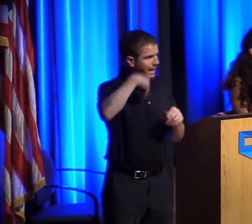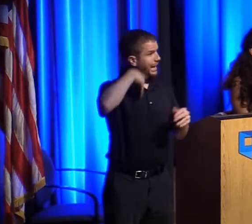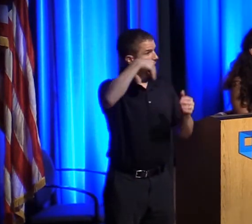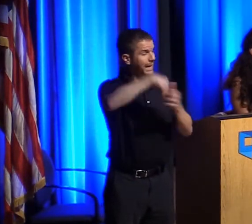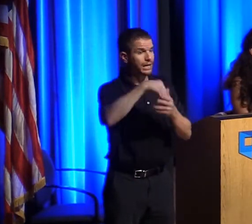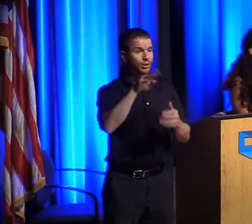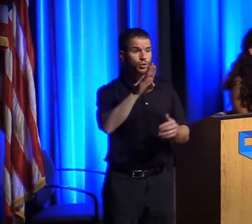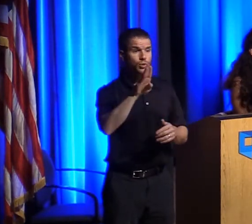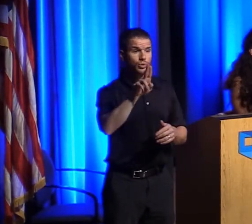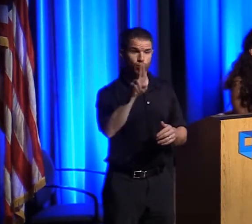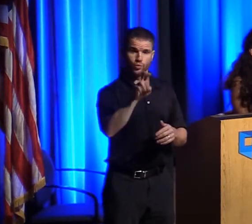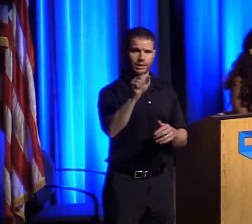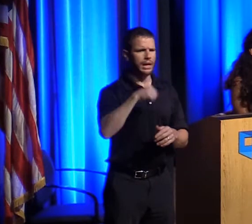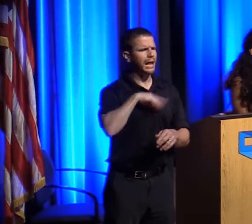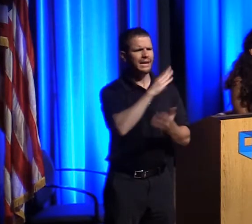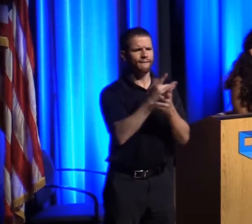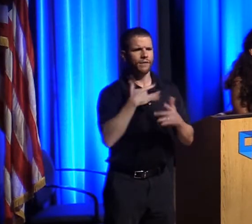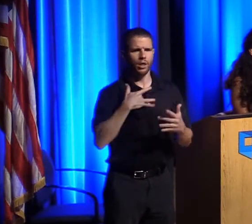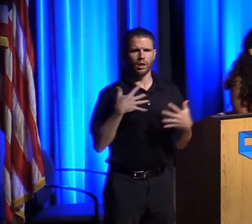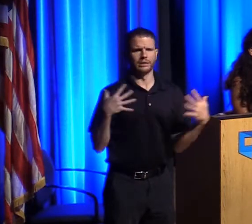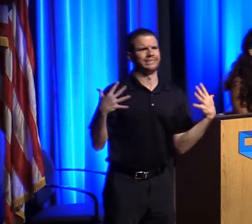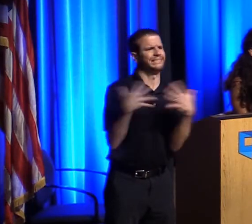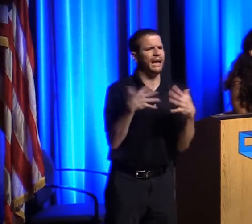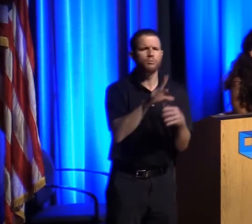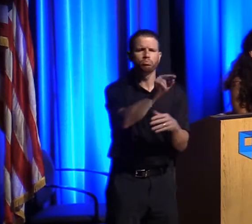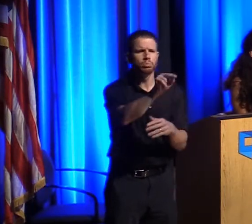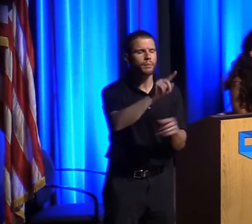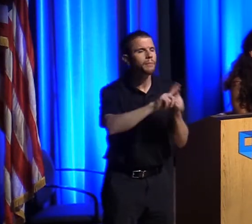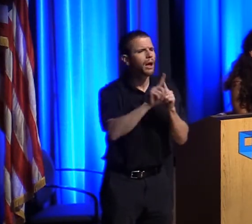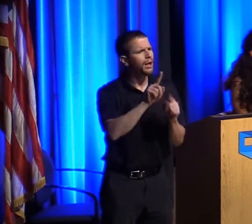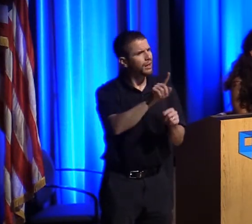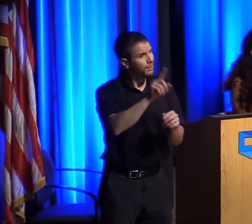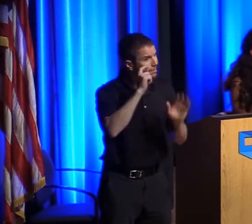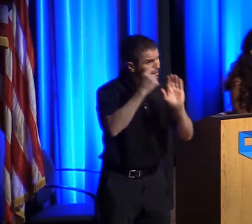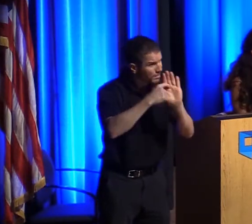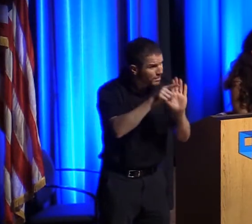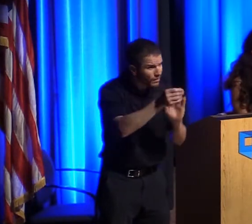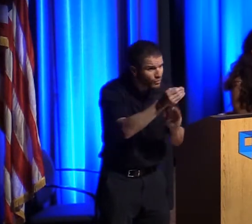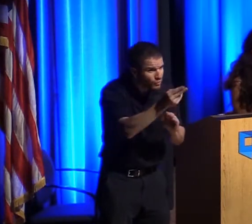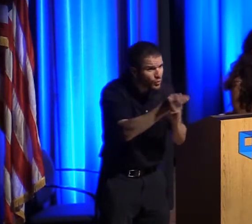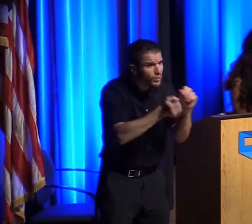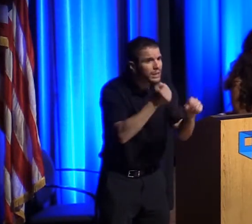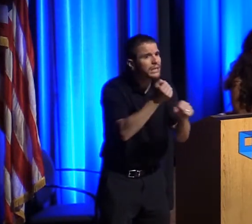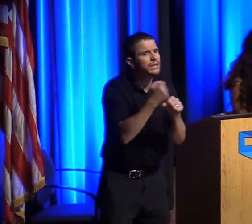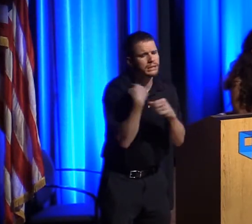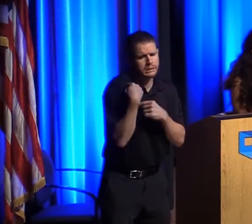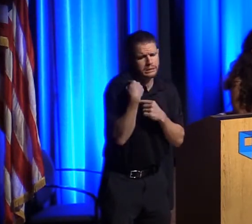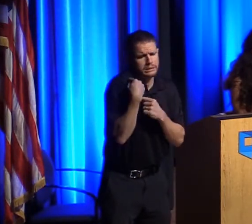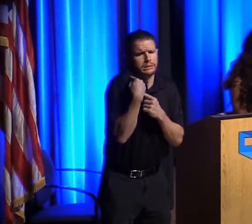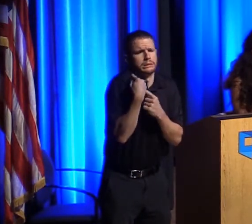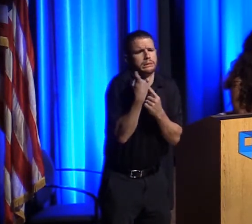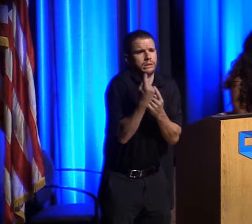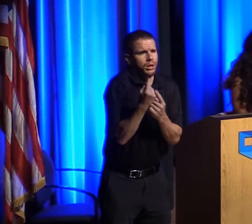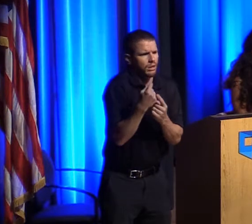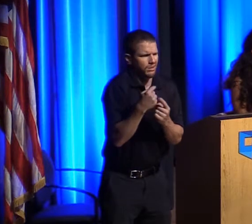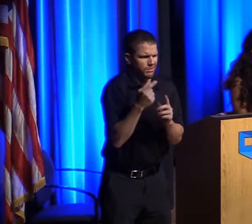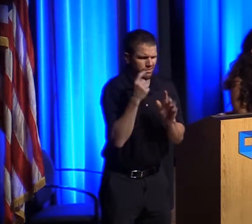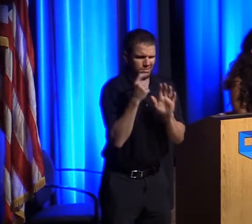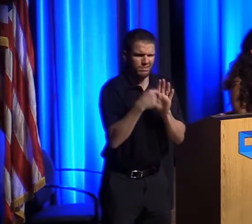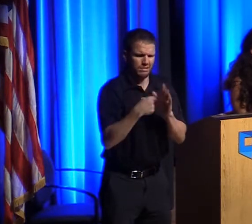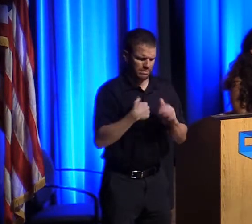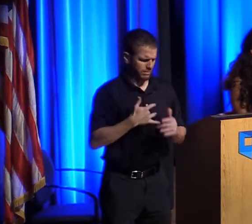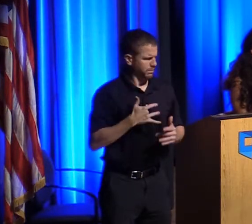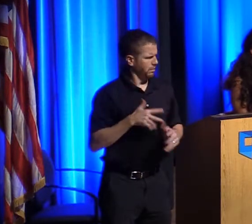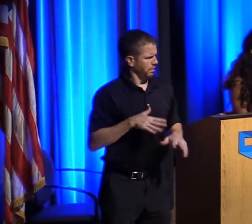But I will say that over the past few years, when Mexicans were started to be described, right, as